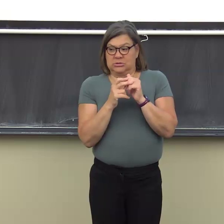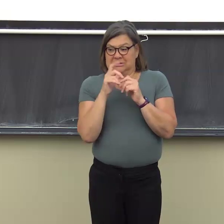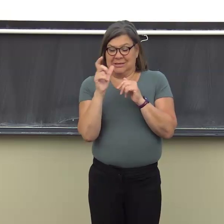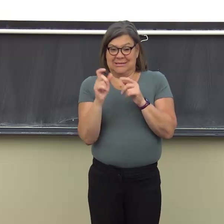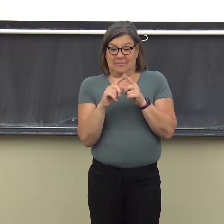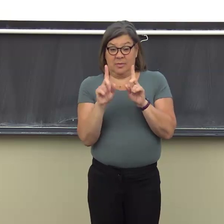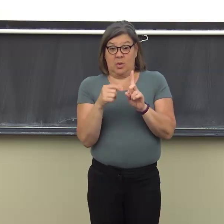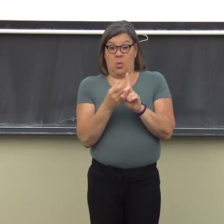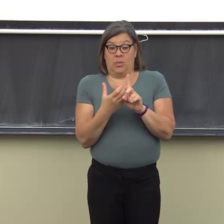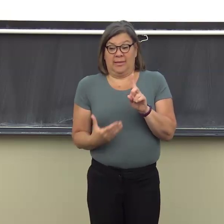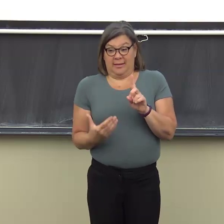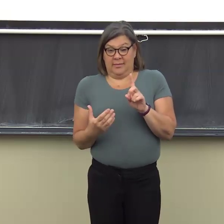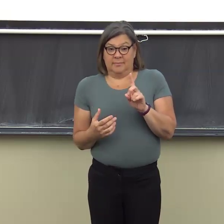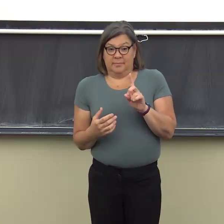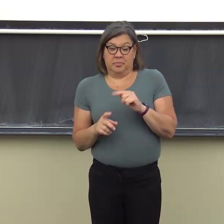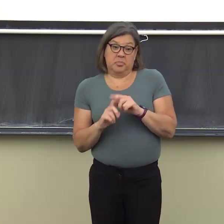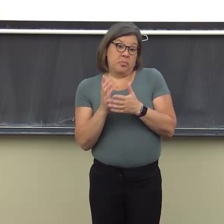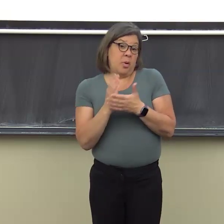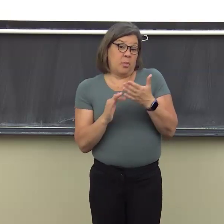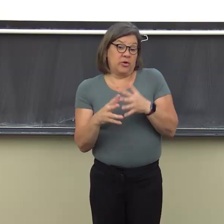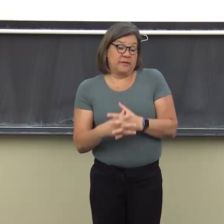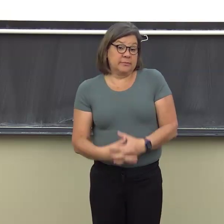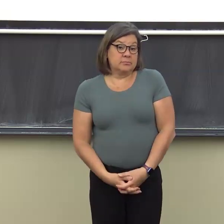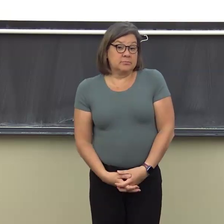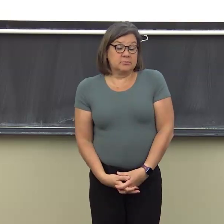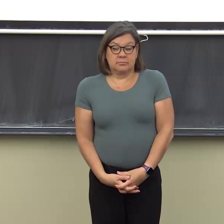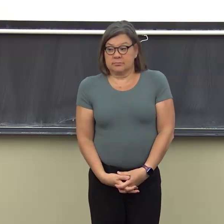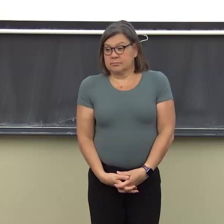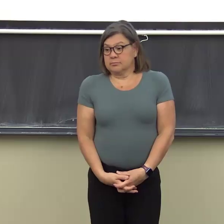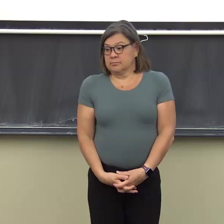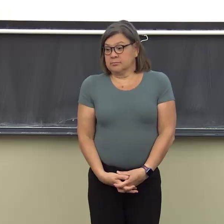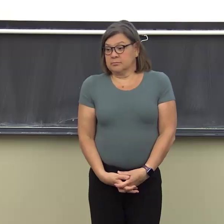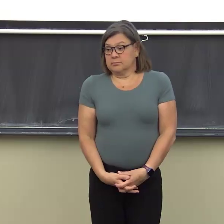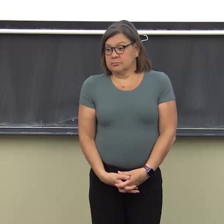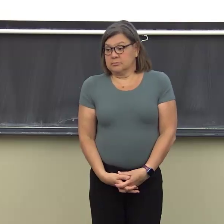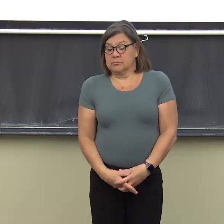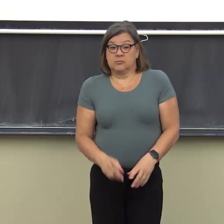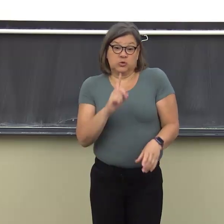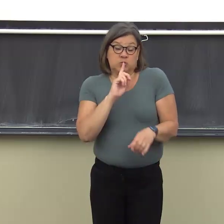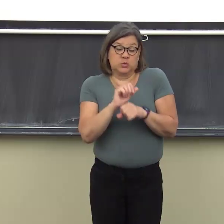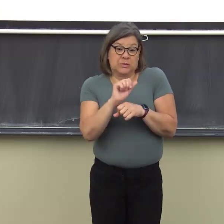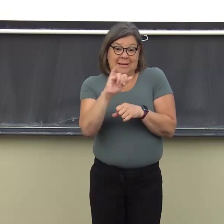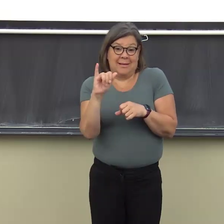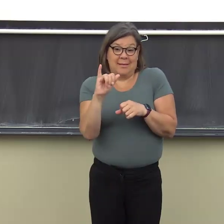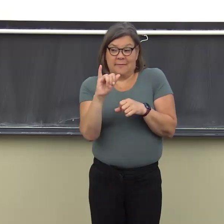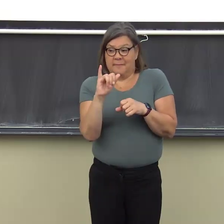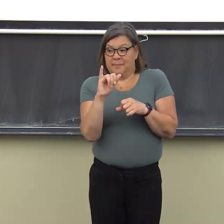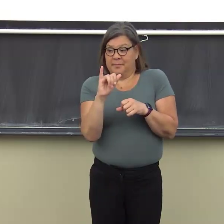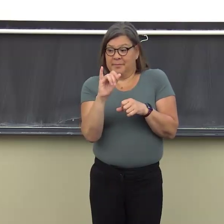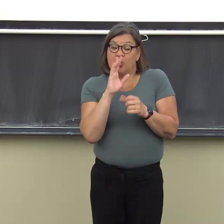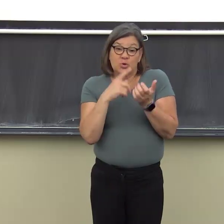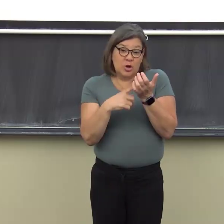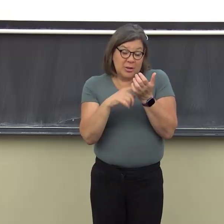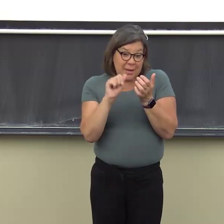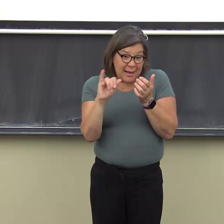have to be the only thing, but it has to be part of it. And that's true with AI. Let's not forget, we're talking